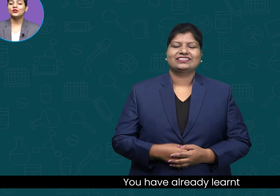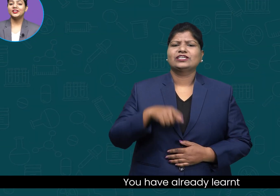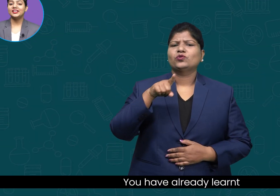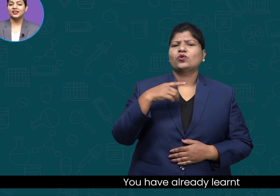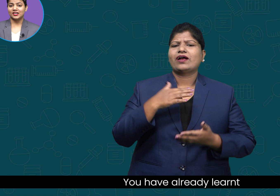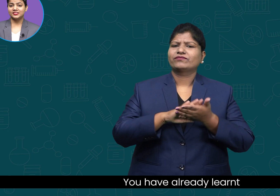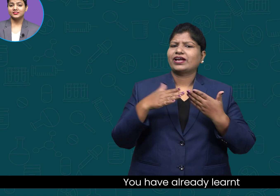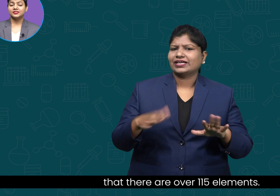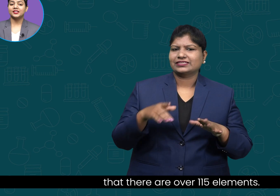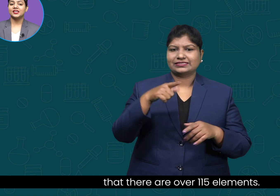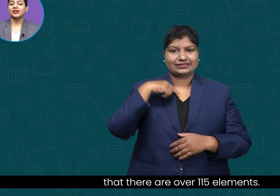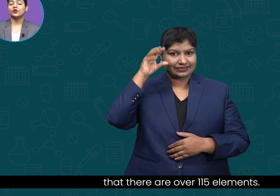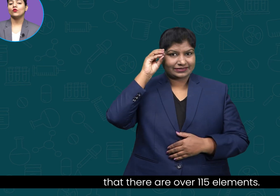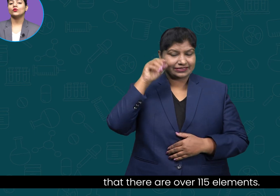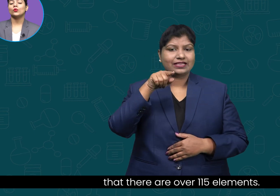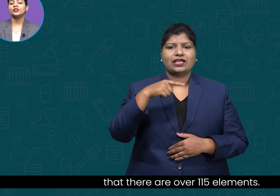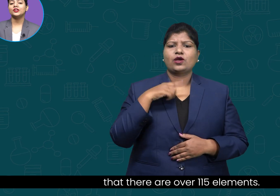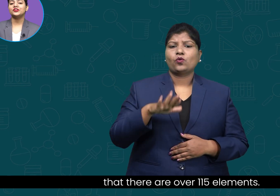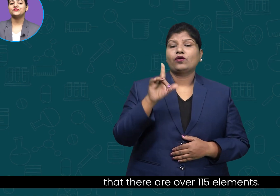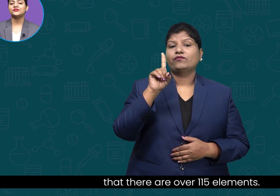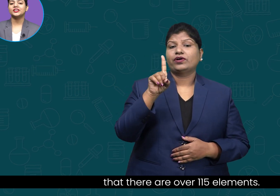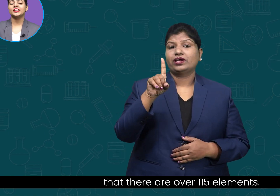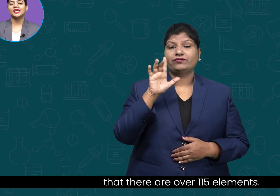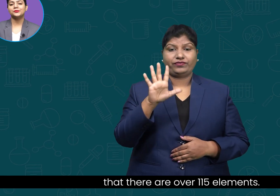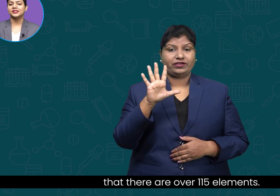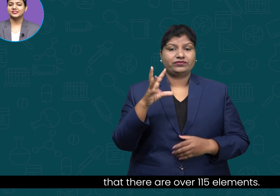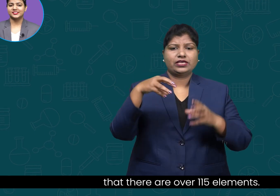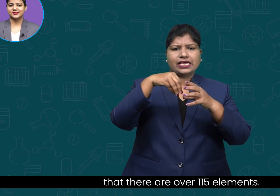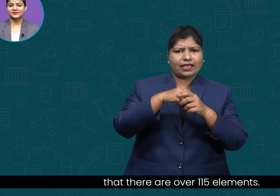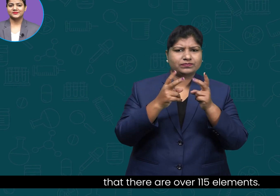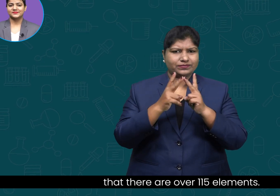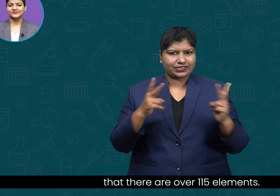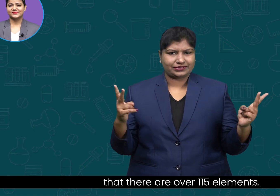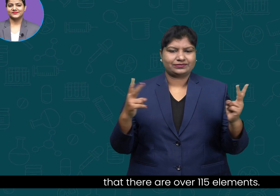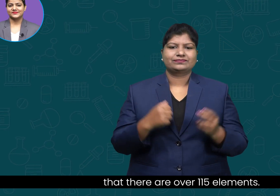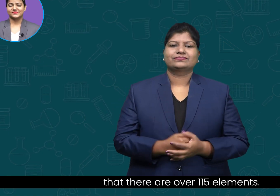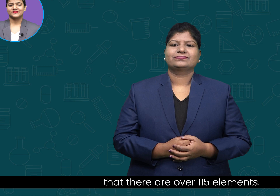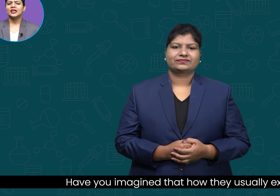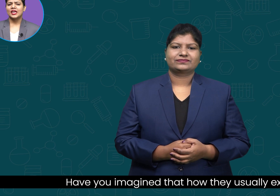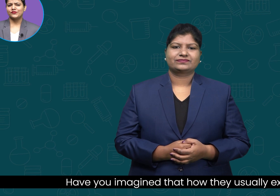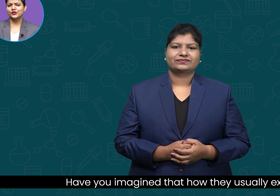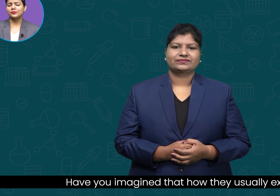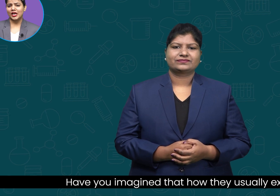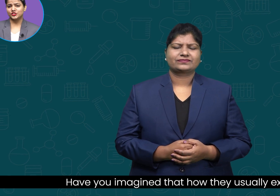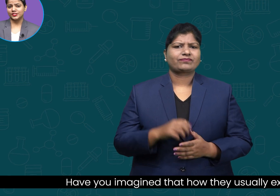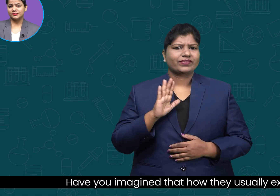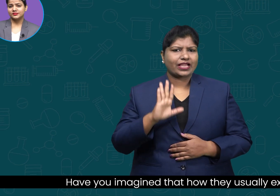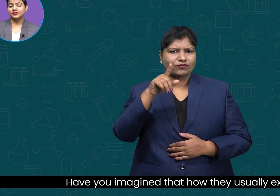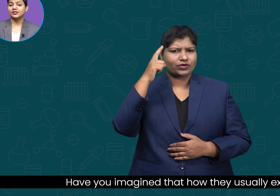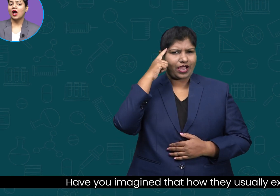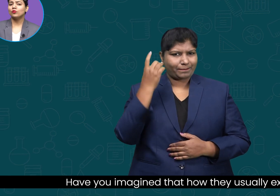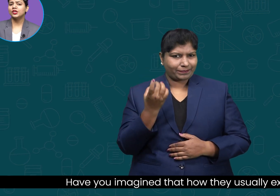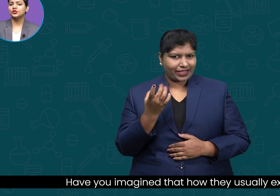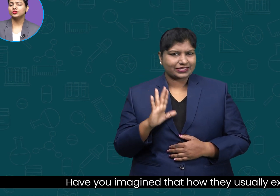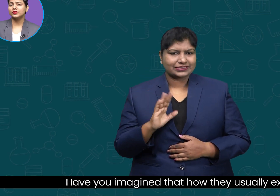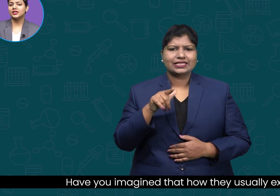You have already learnt that there are over 115 elements. Have you imagined